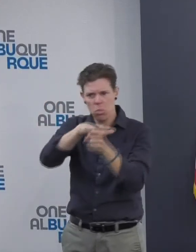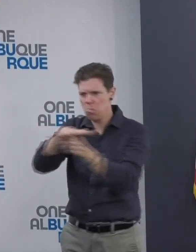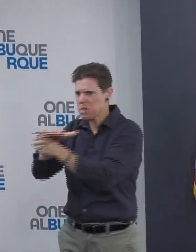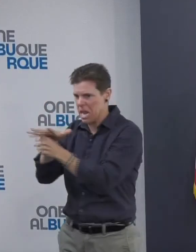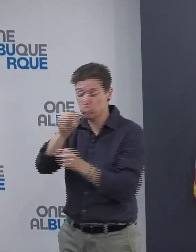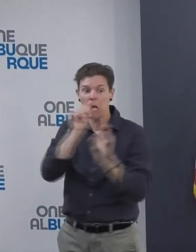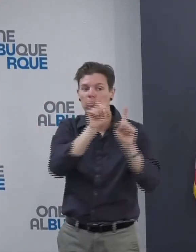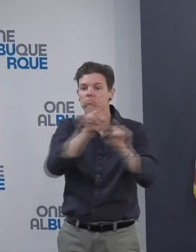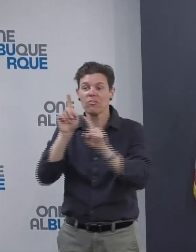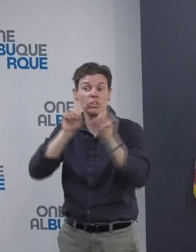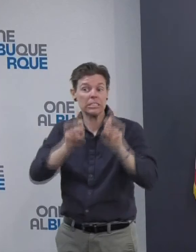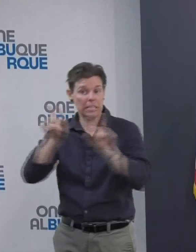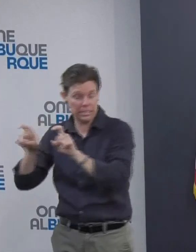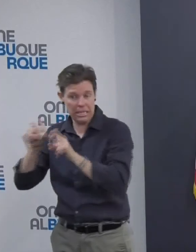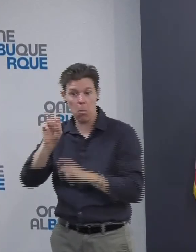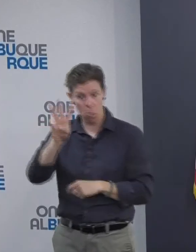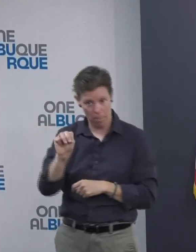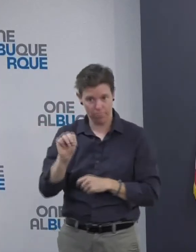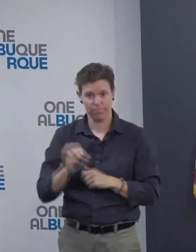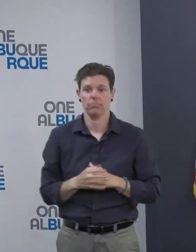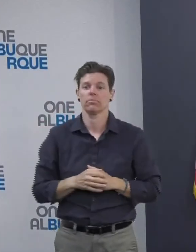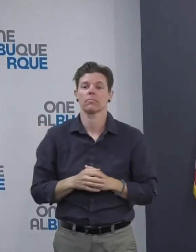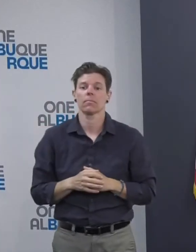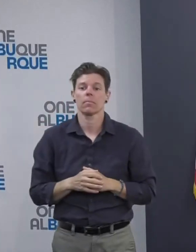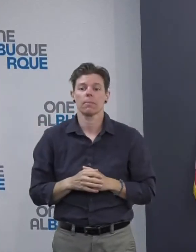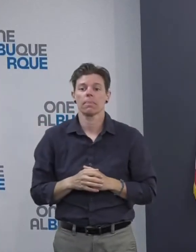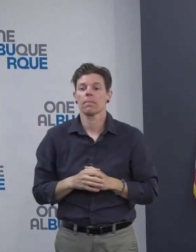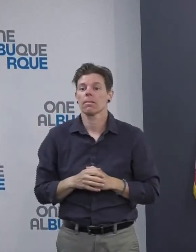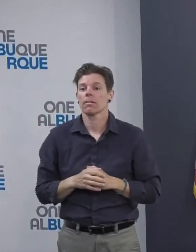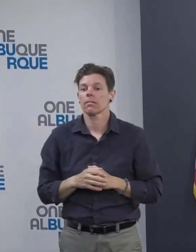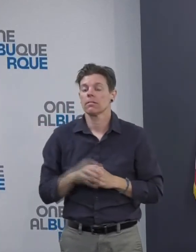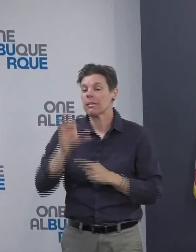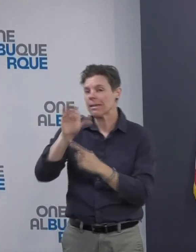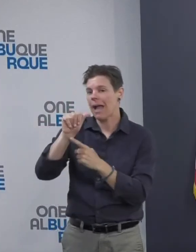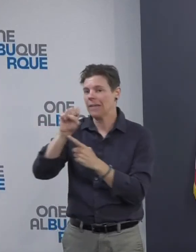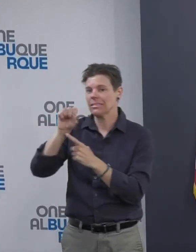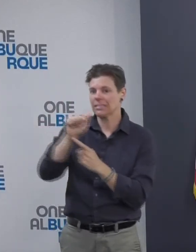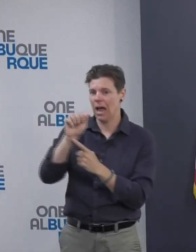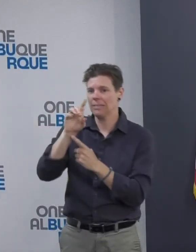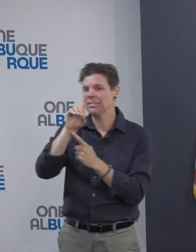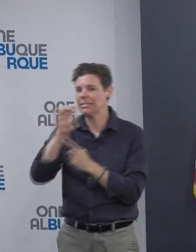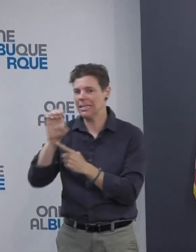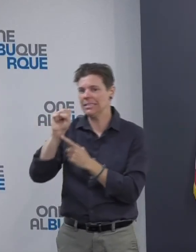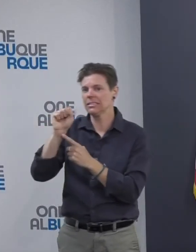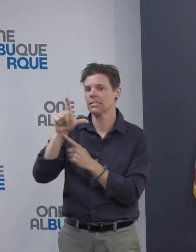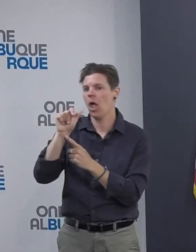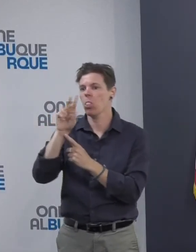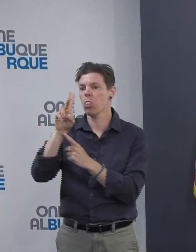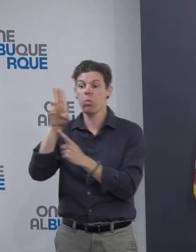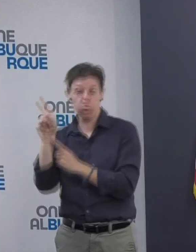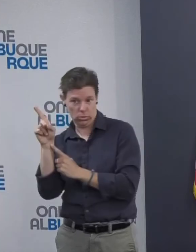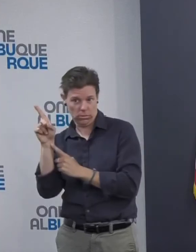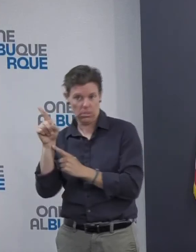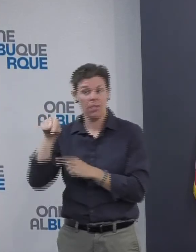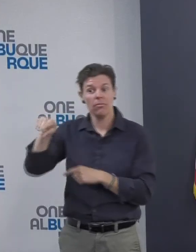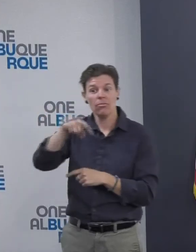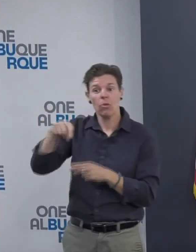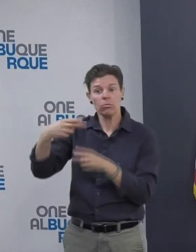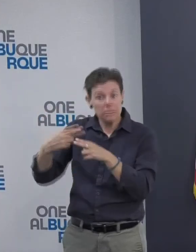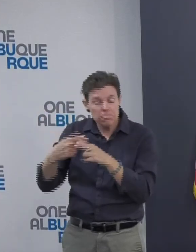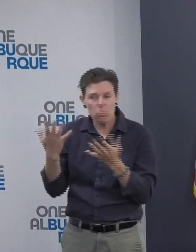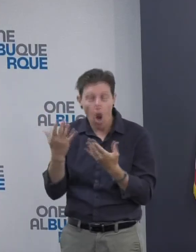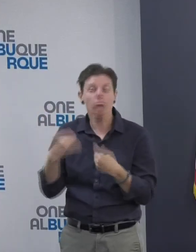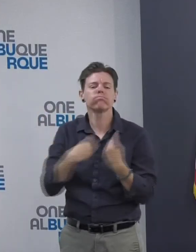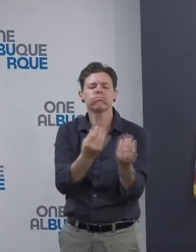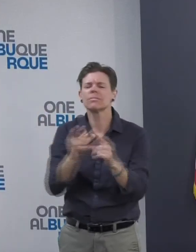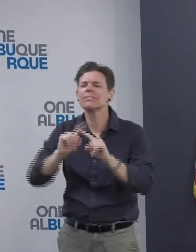Salud is offering free COVID-19 testing in a partnership with the State Department of Health. And that is drive-up and